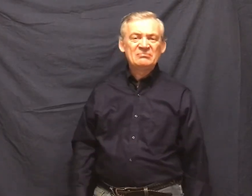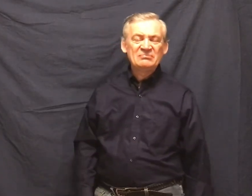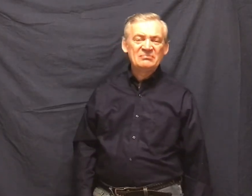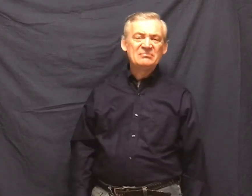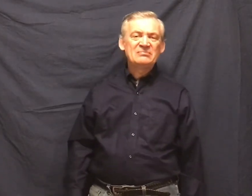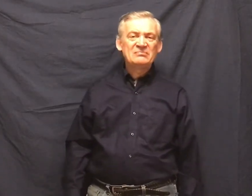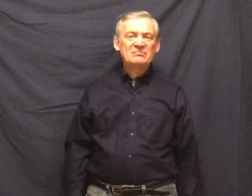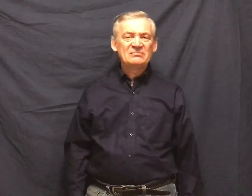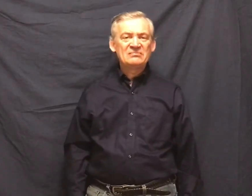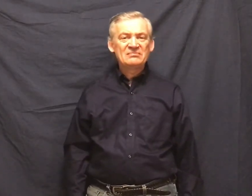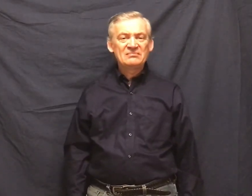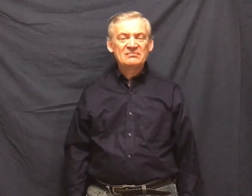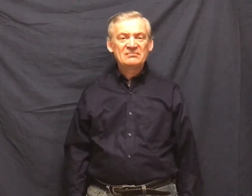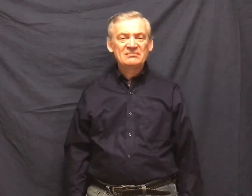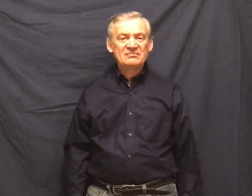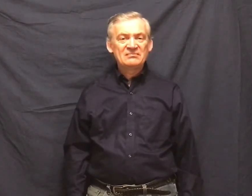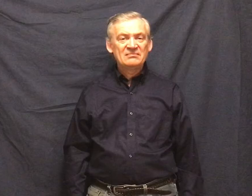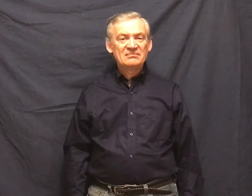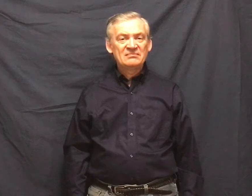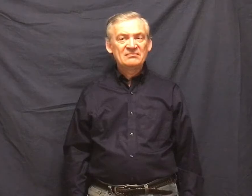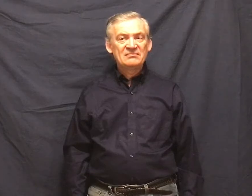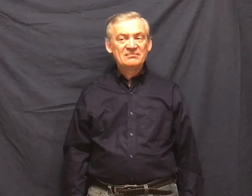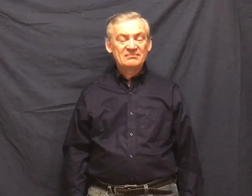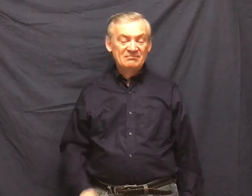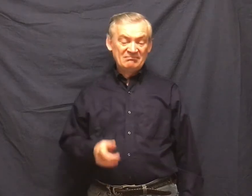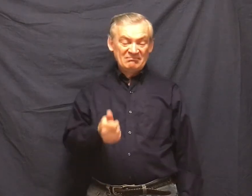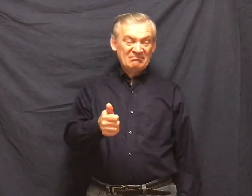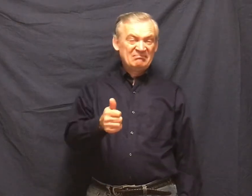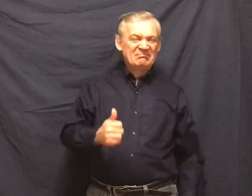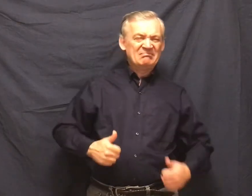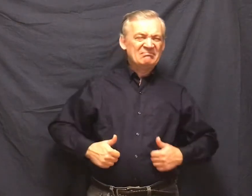For being alone, Crooks could leave his things about.